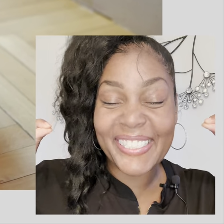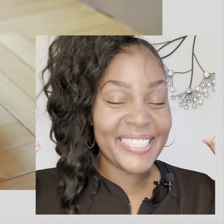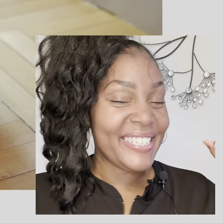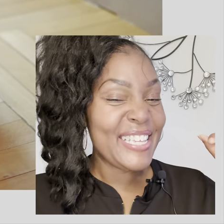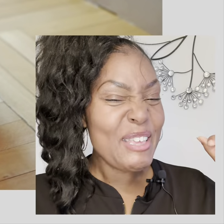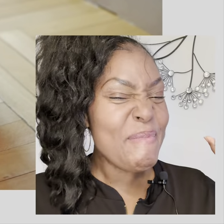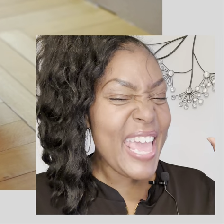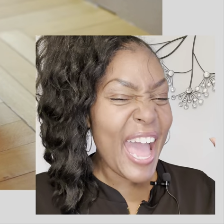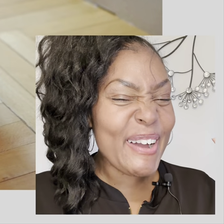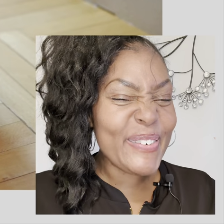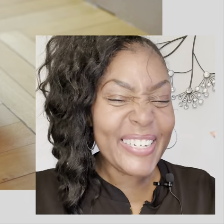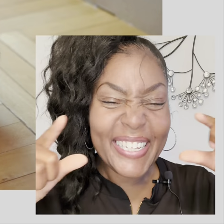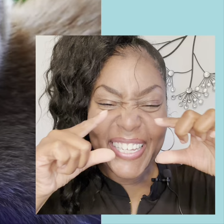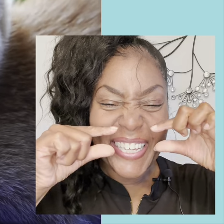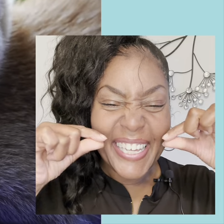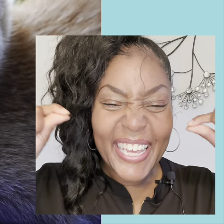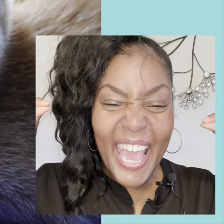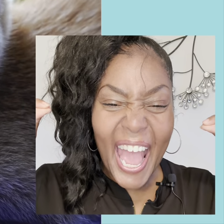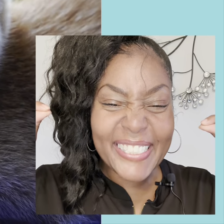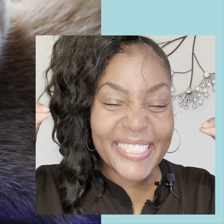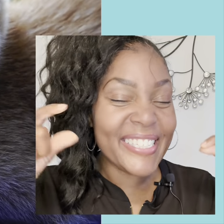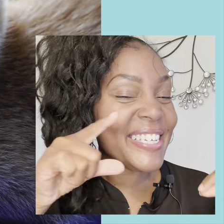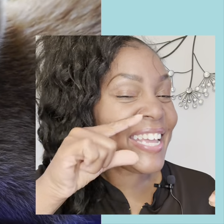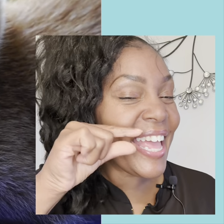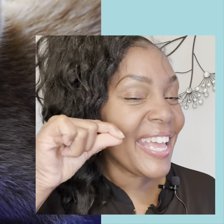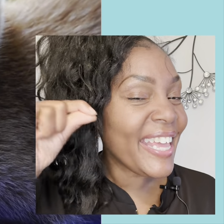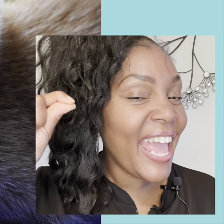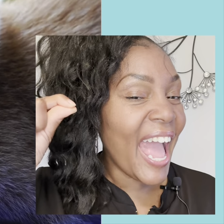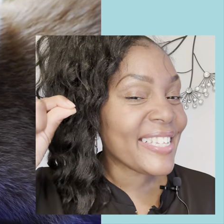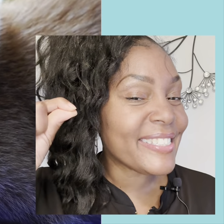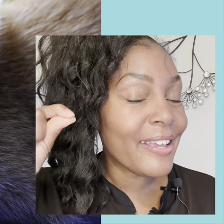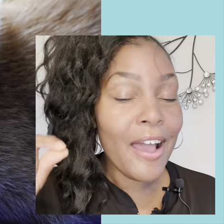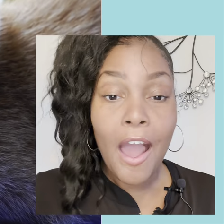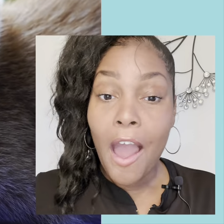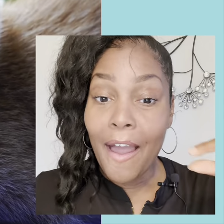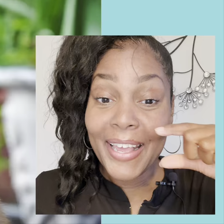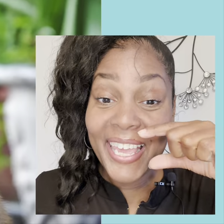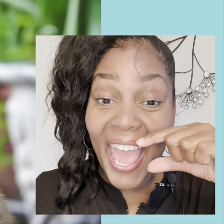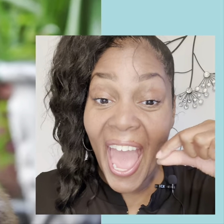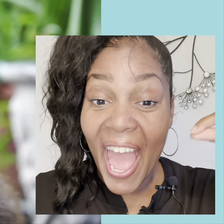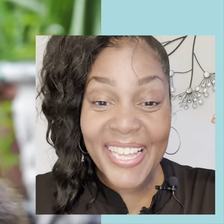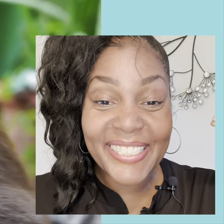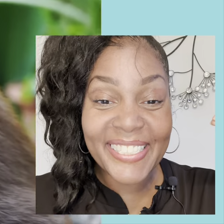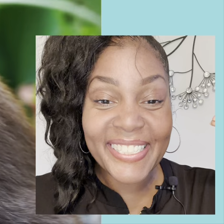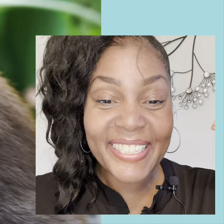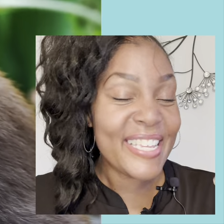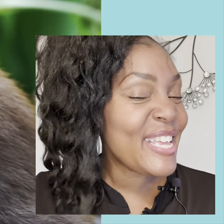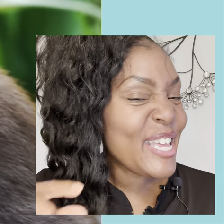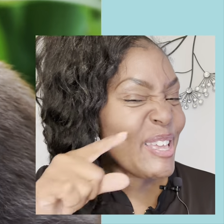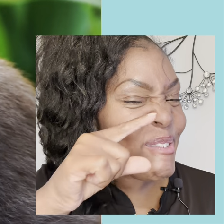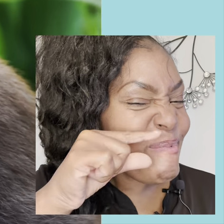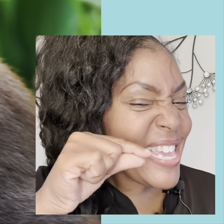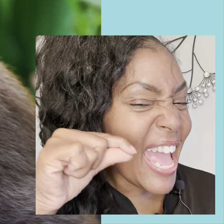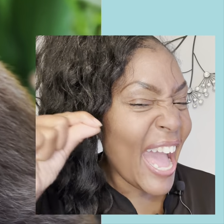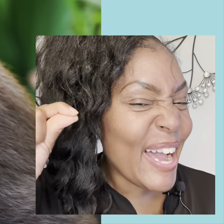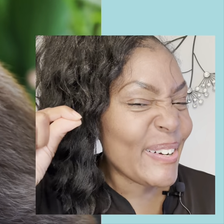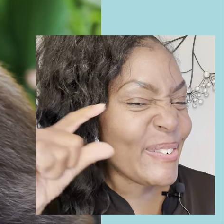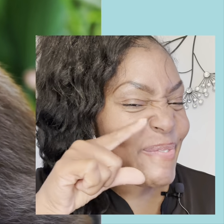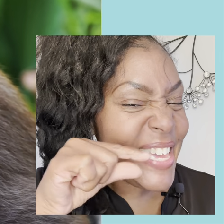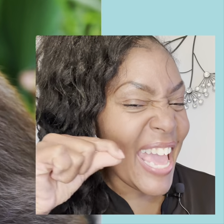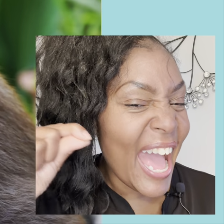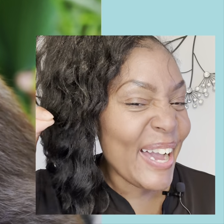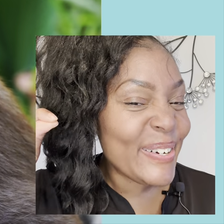cat, meow, cat, cat, cat,